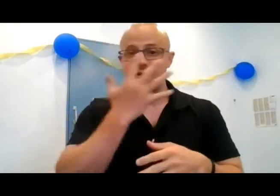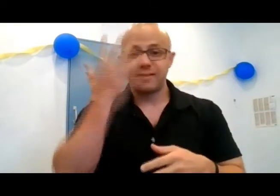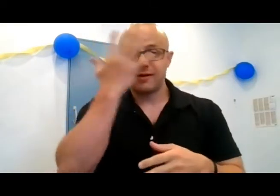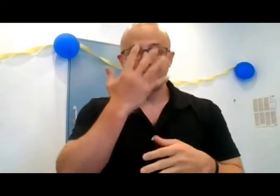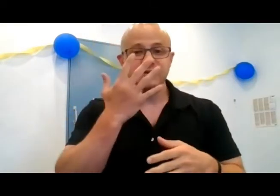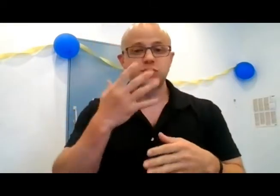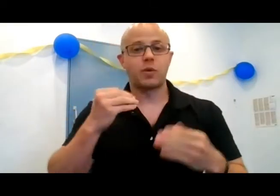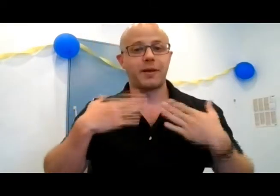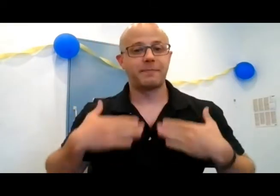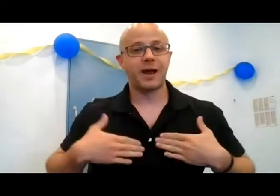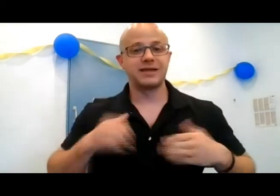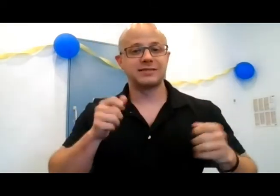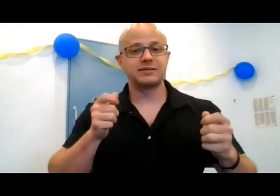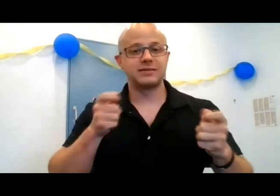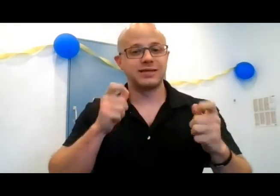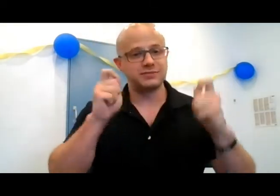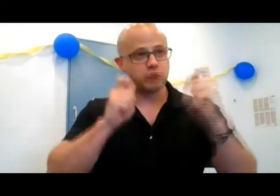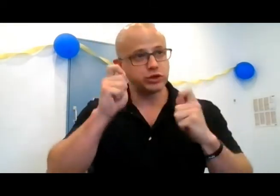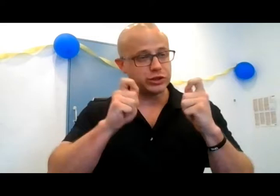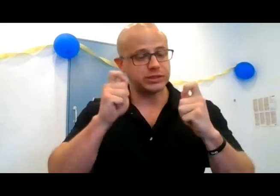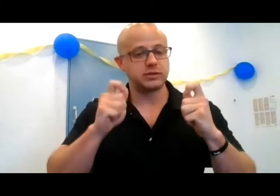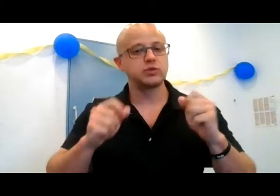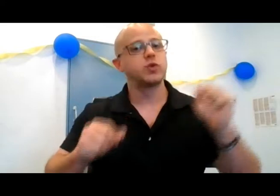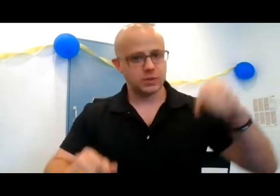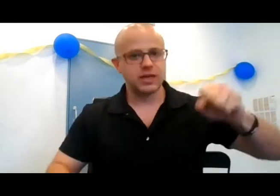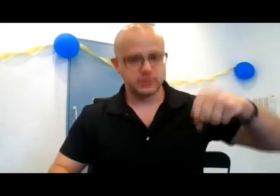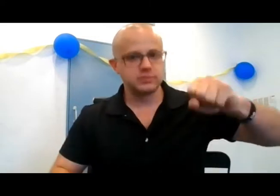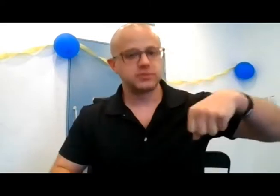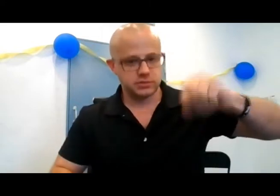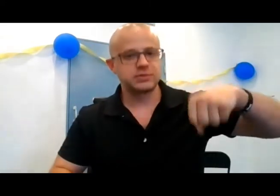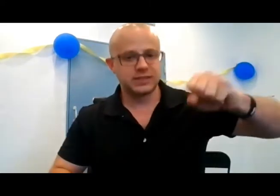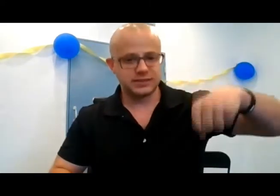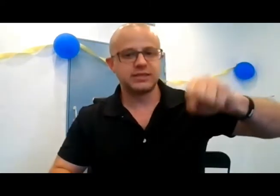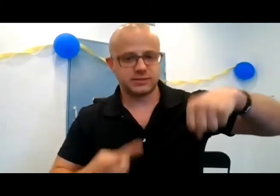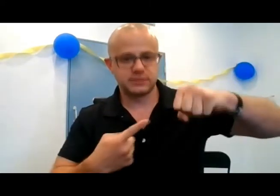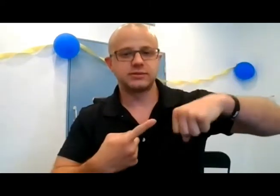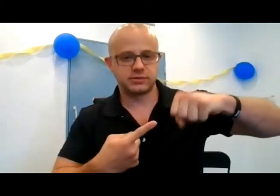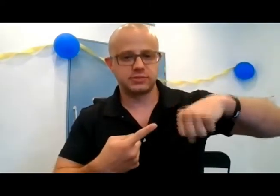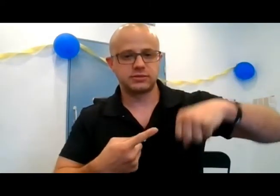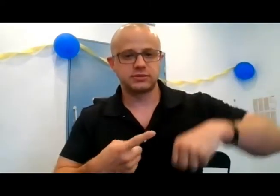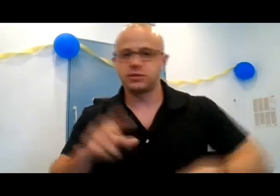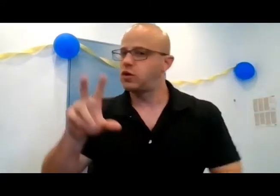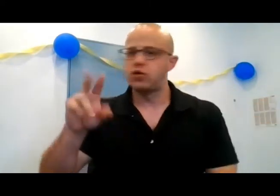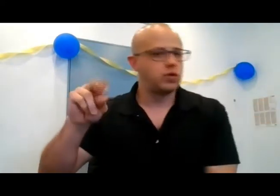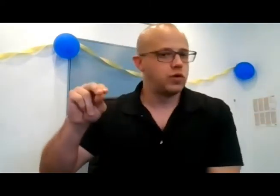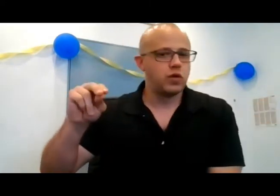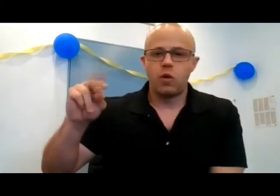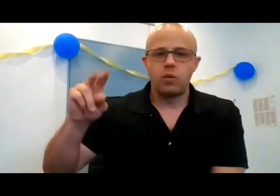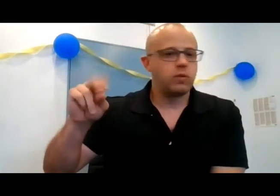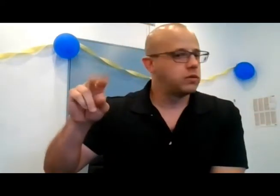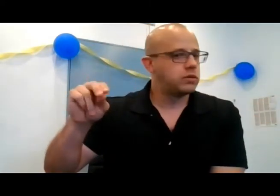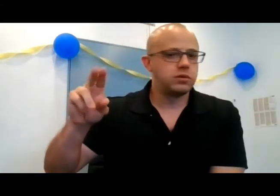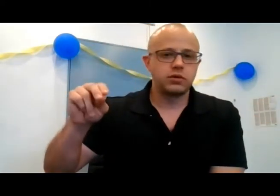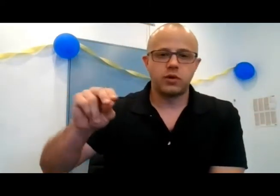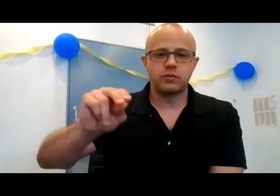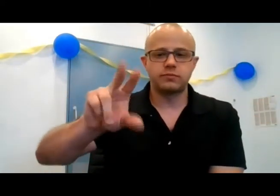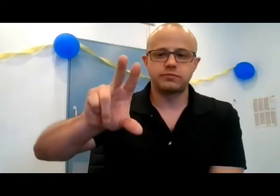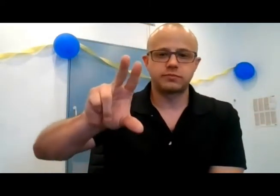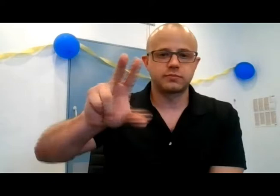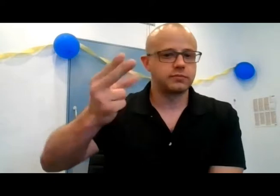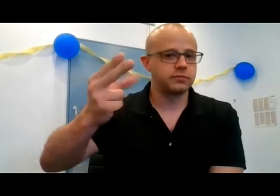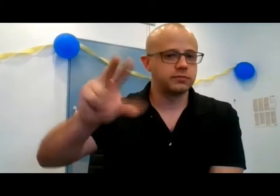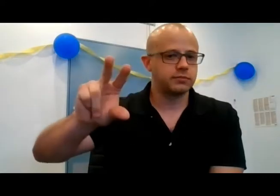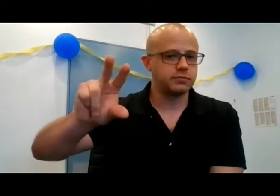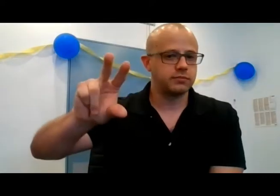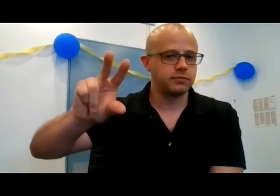explained last time. Focus on your face and body language, facial expressions. So you nod